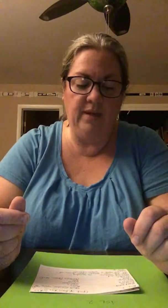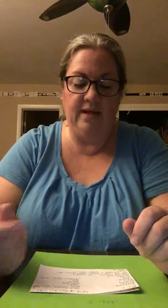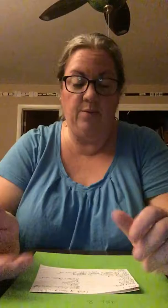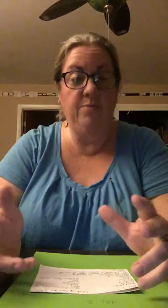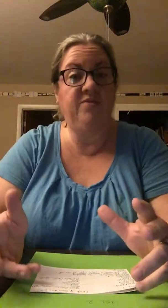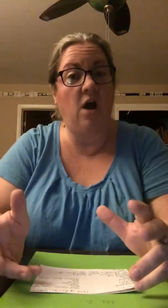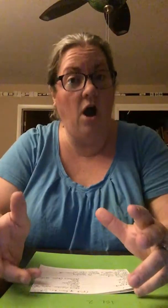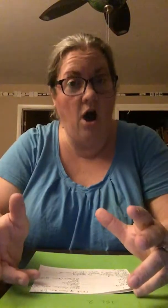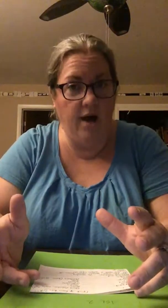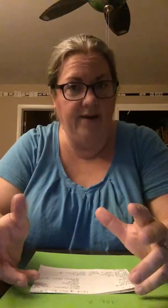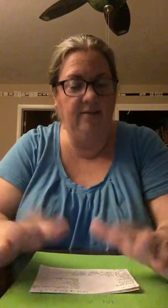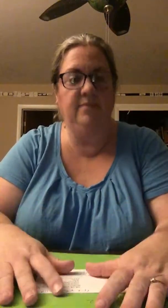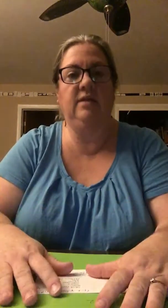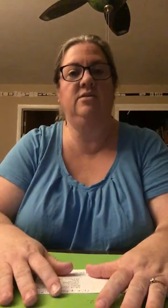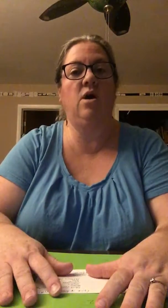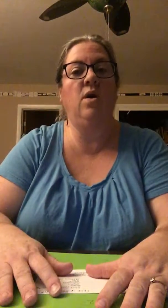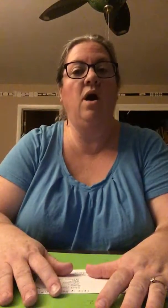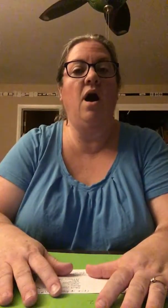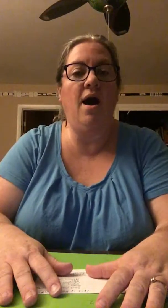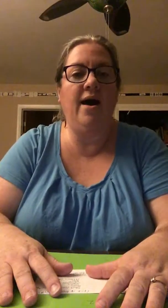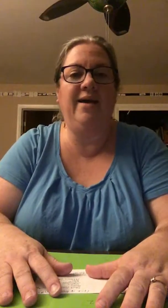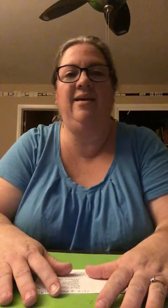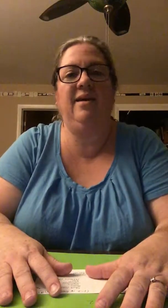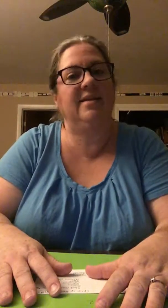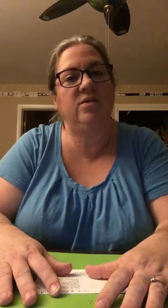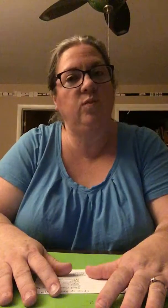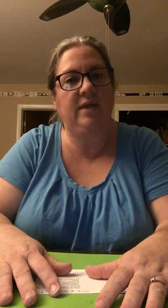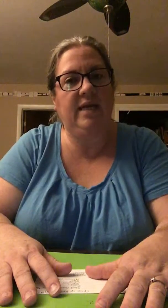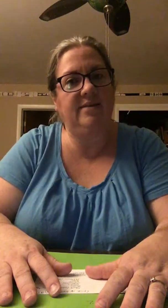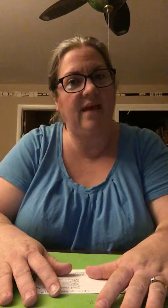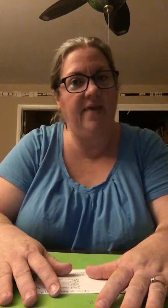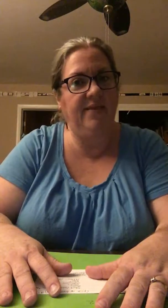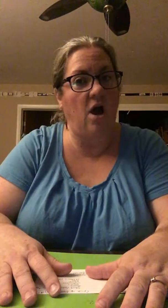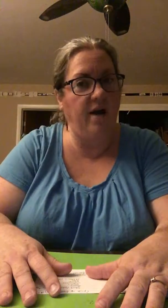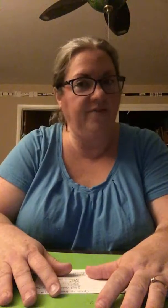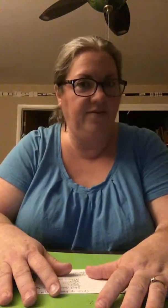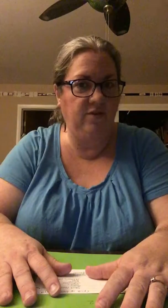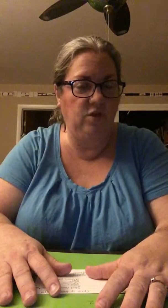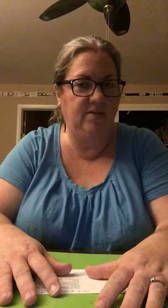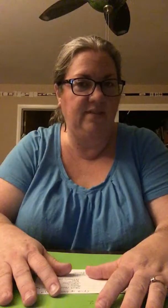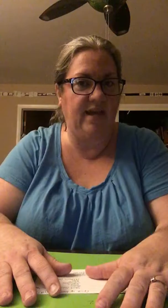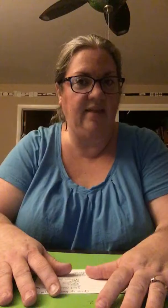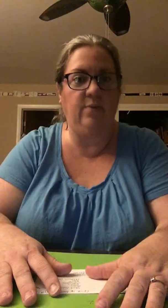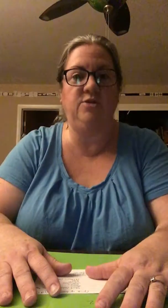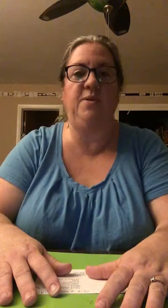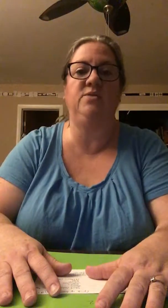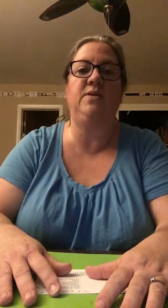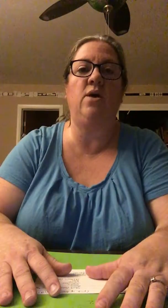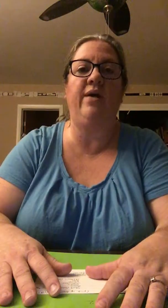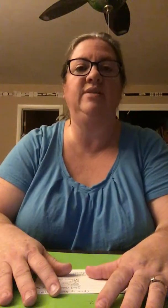Now we move to on. So on isn't really a sign that's often used in sign language because we don't ever